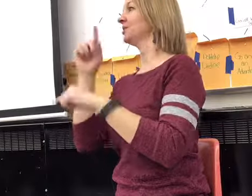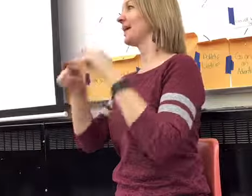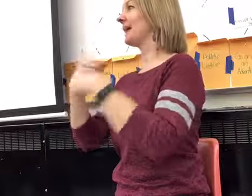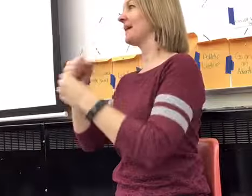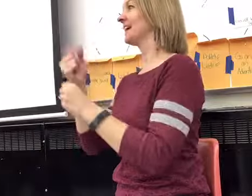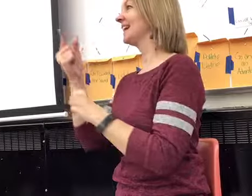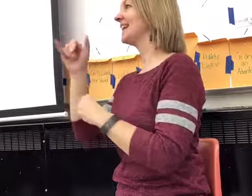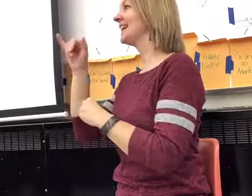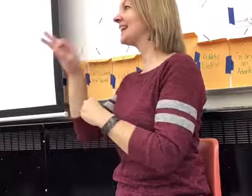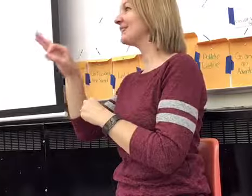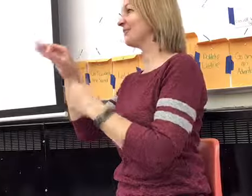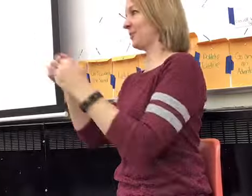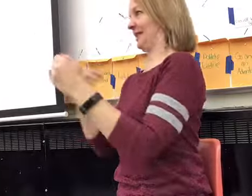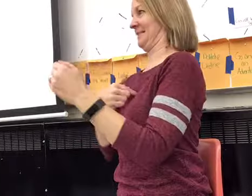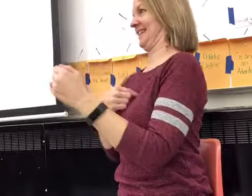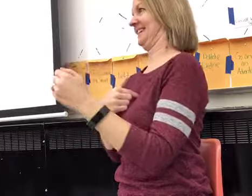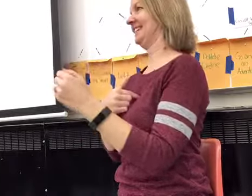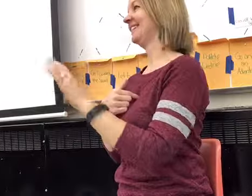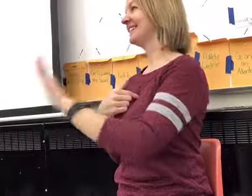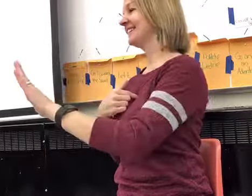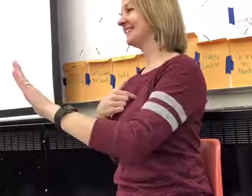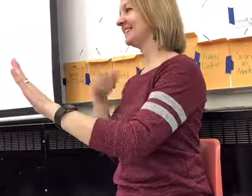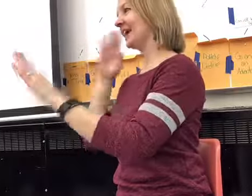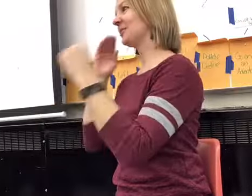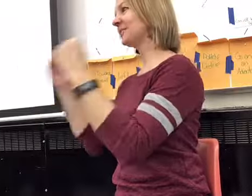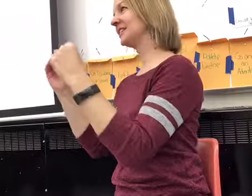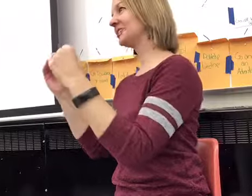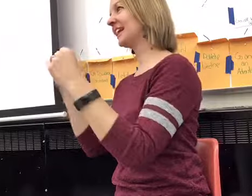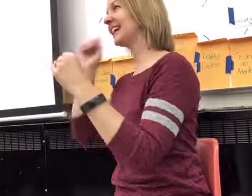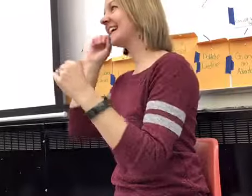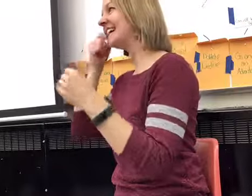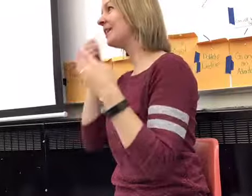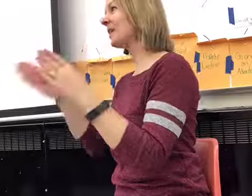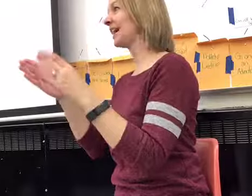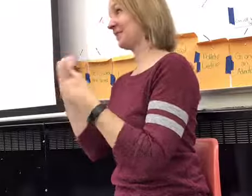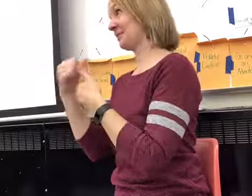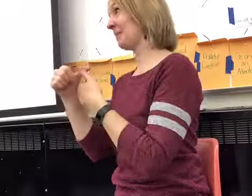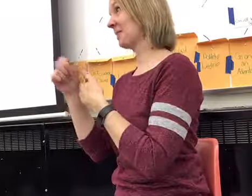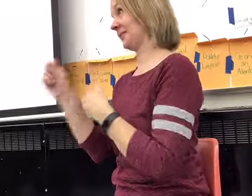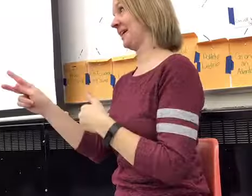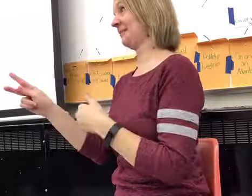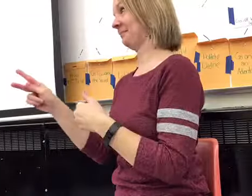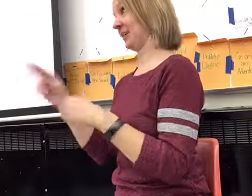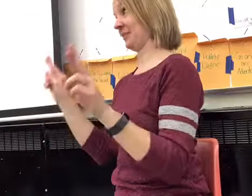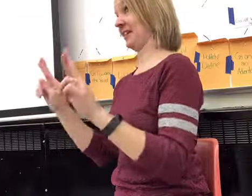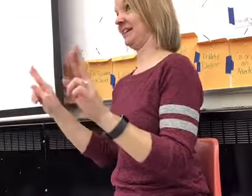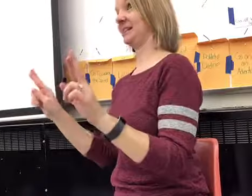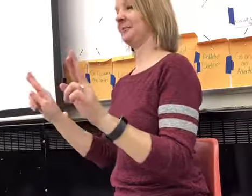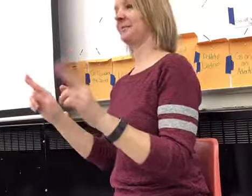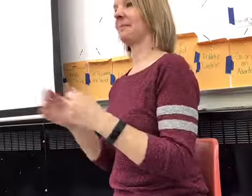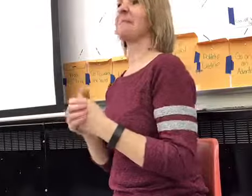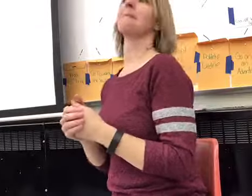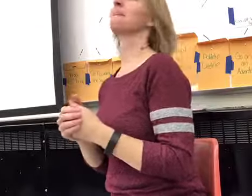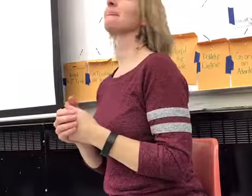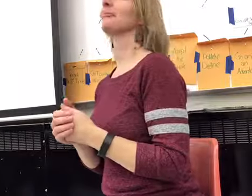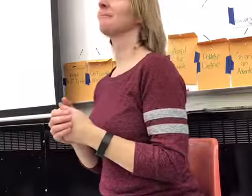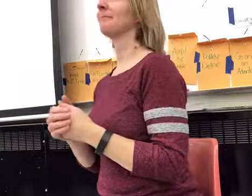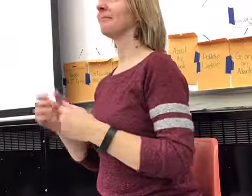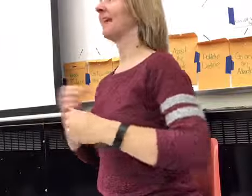Okay? So, I'm going to teach you like a nifty little way to be able to remember this. Okay, you guys ready? I stretched earlier, but I haven't